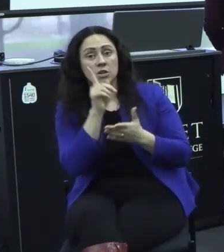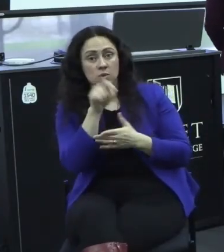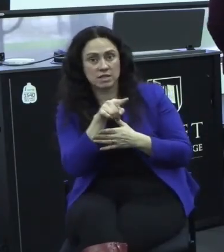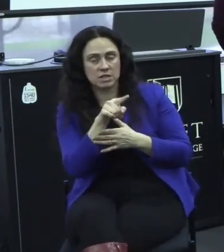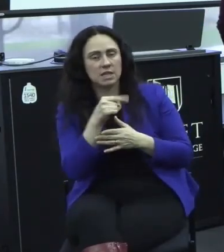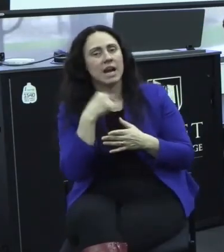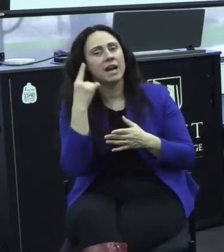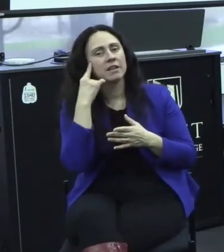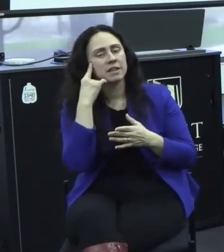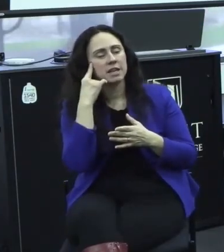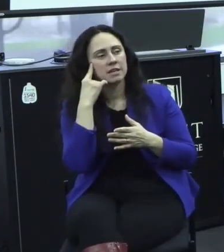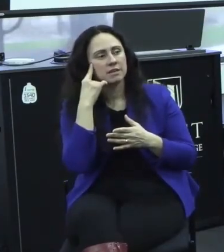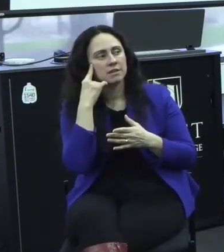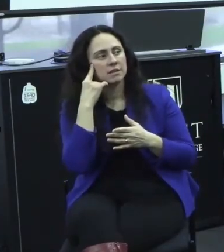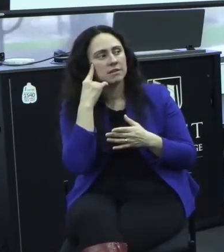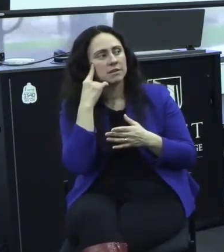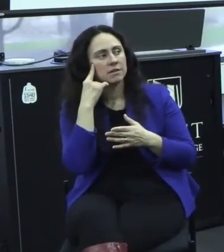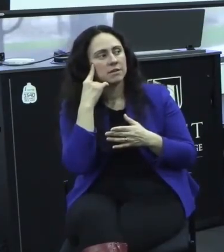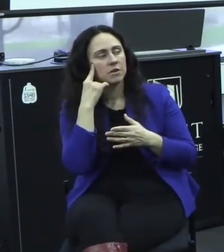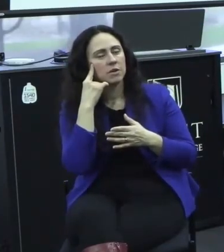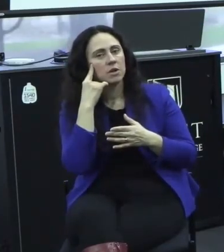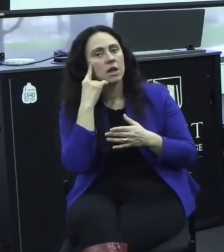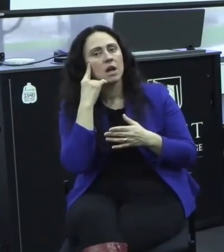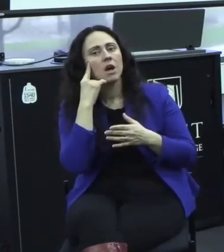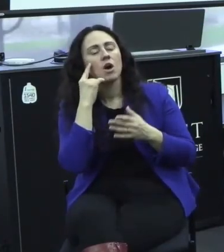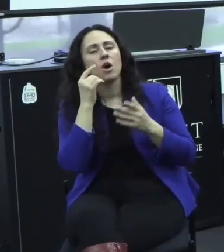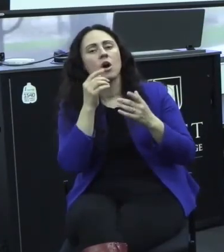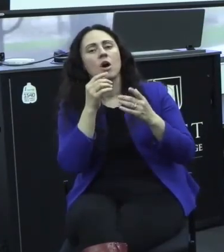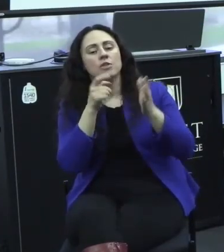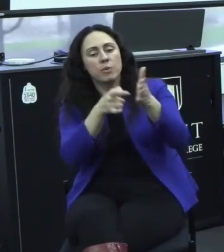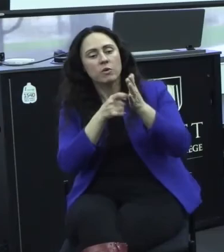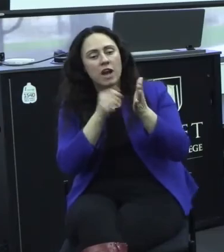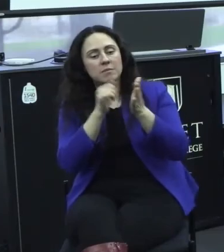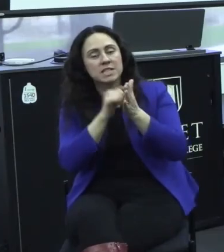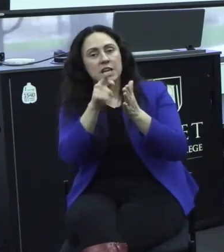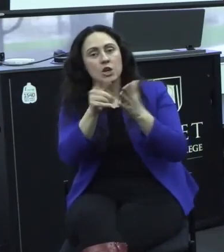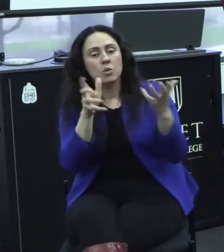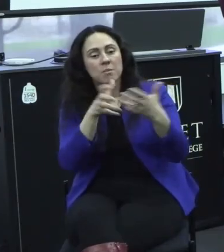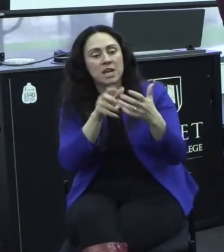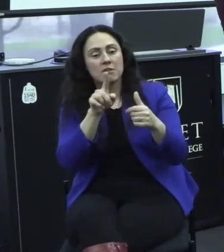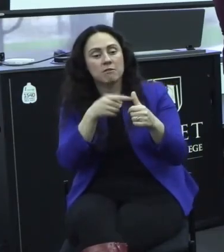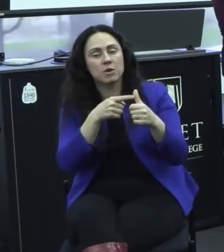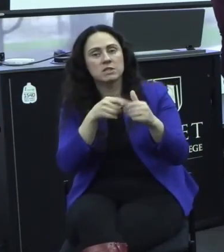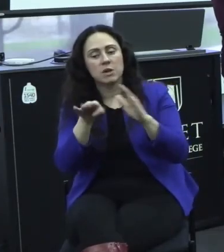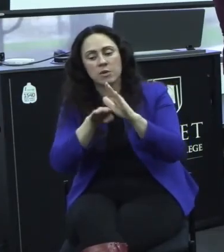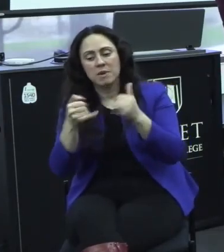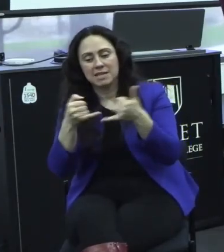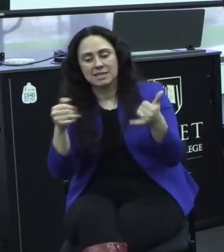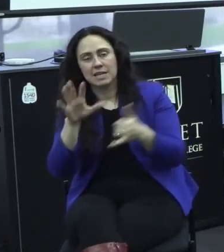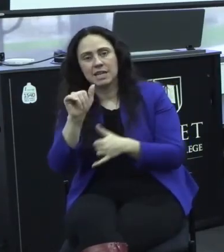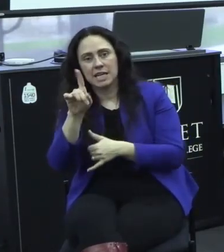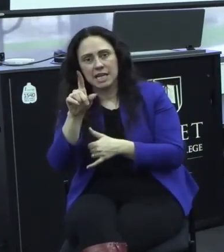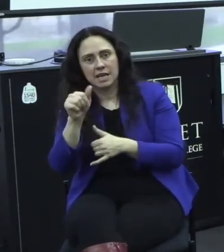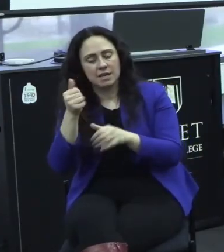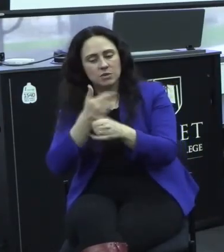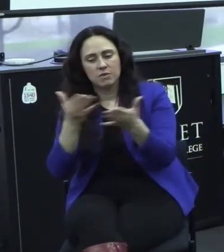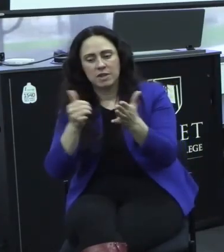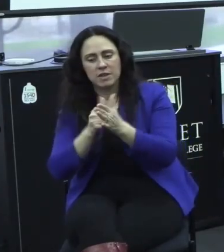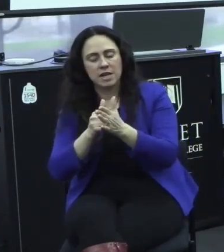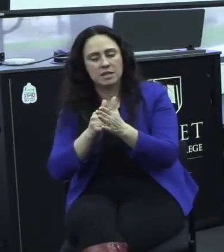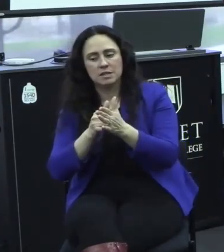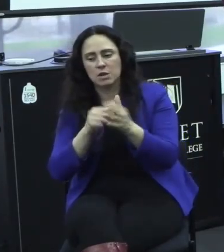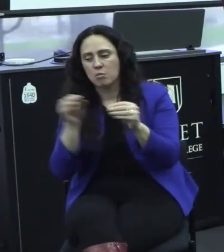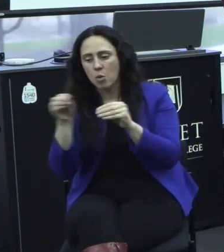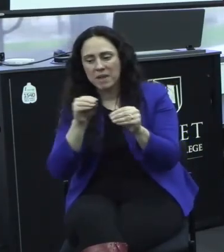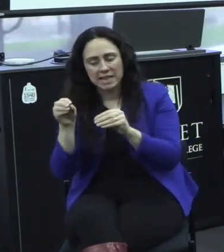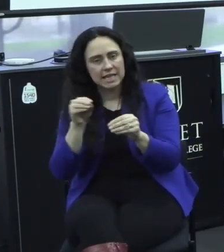I think the ones, am I here? Yeah. The ones that you check first are the baselines, obviously ADA. So everything that is mobility, those